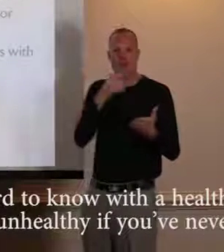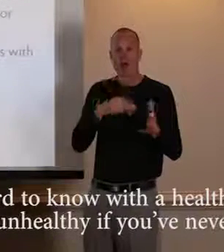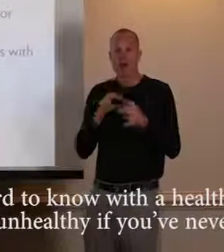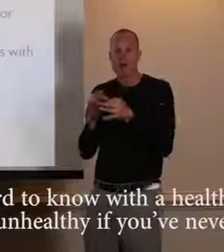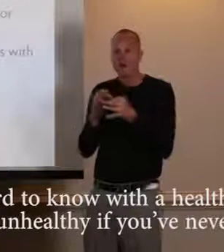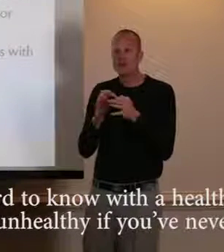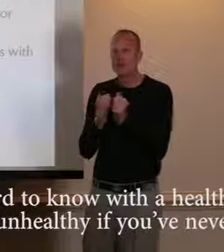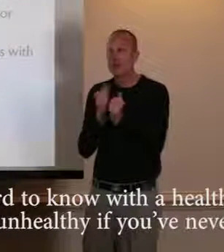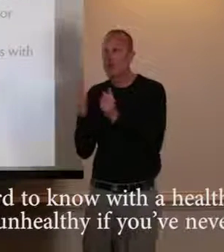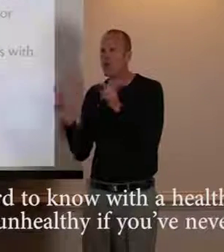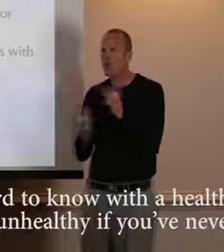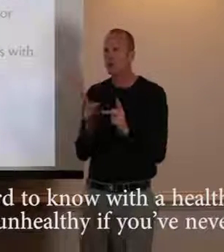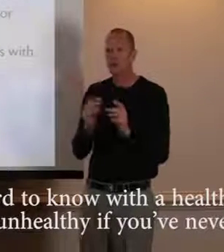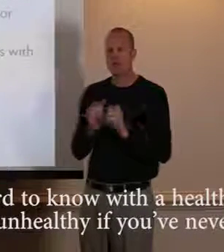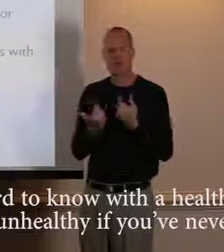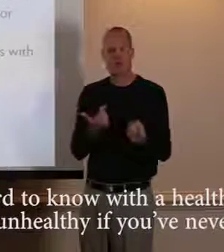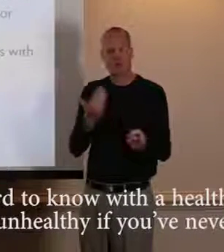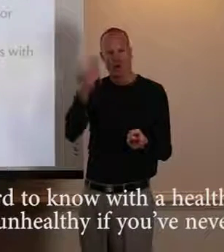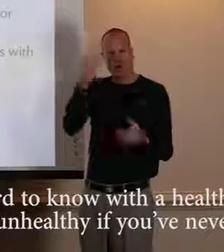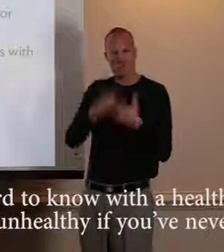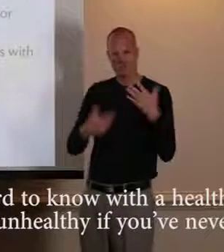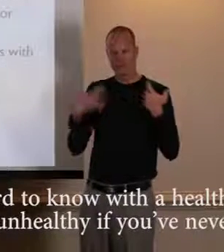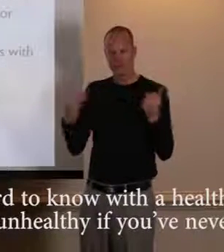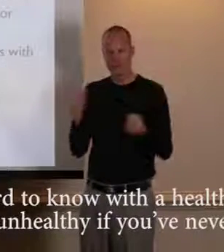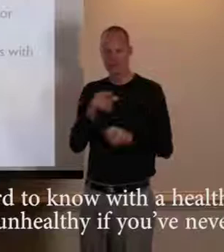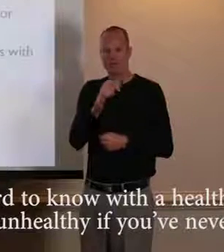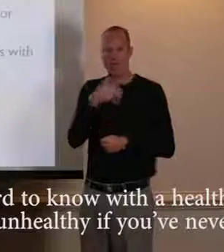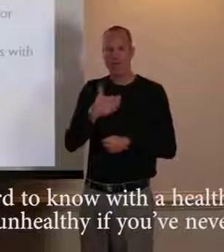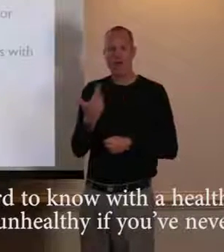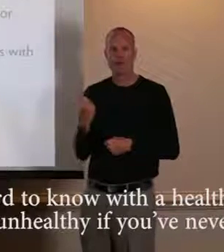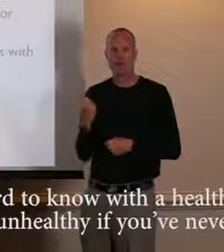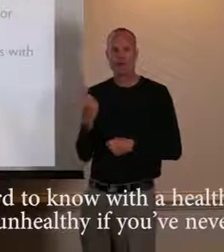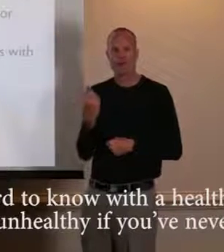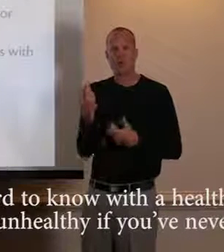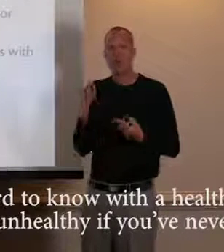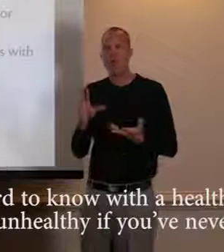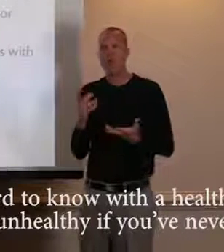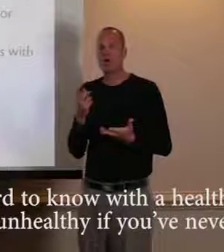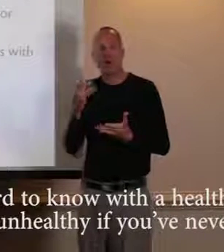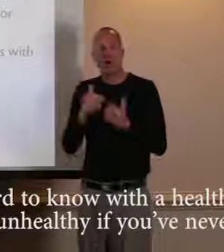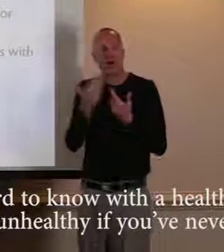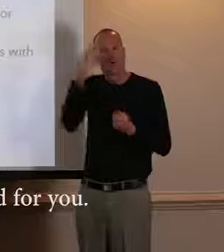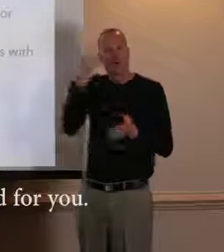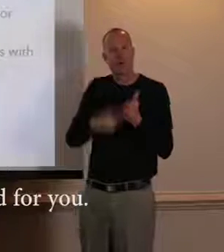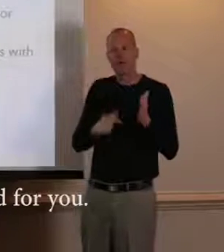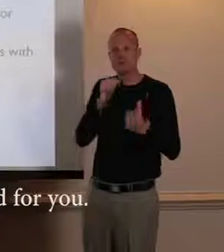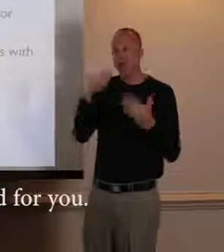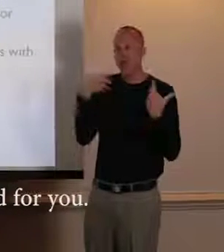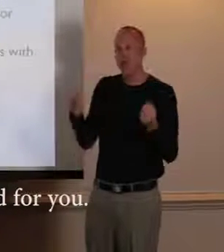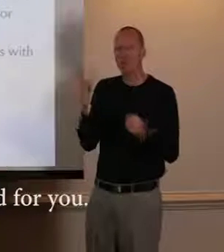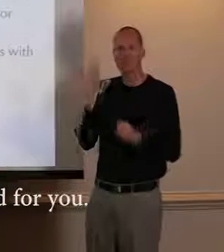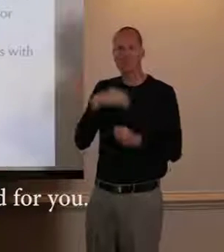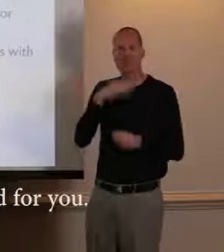really hard to know what's a healthy relationship, or rather what's unhealthy, if you've never had healthy correctly modeled for